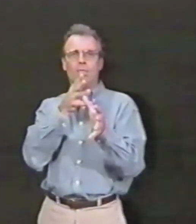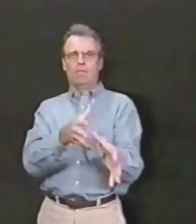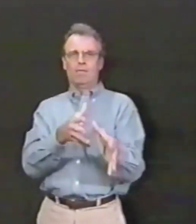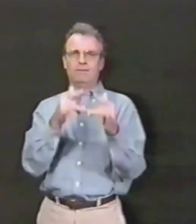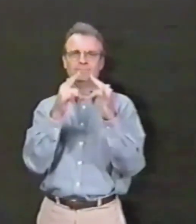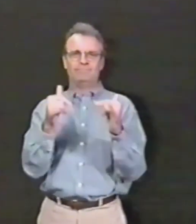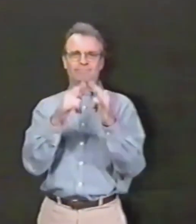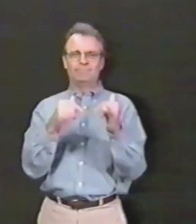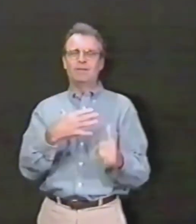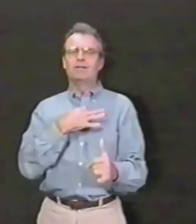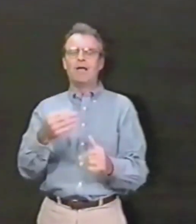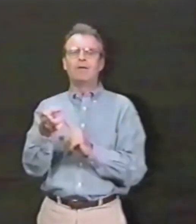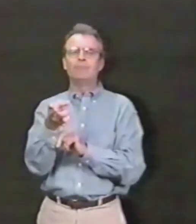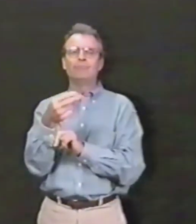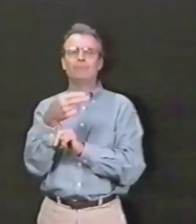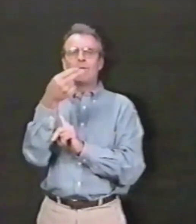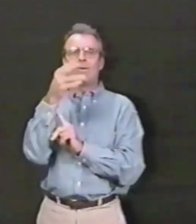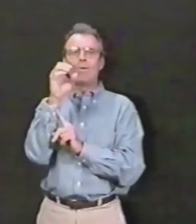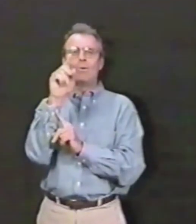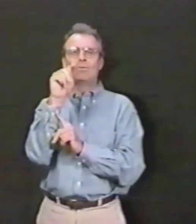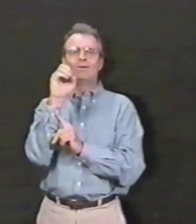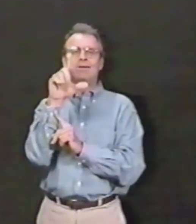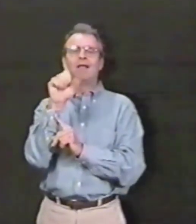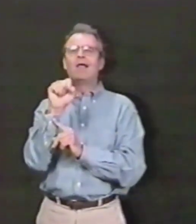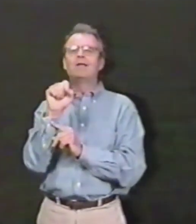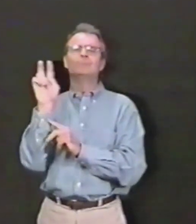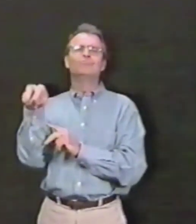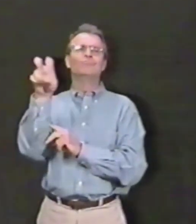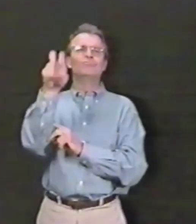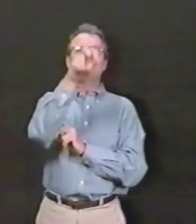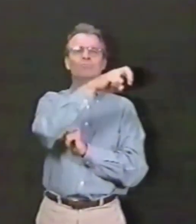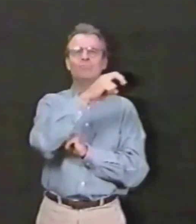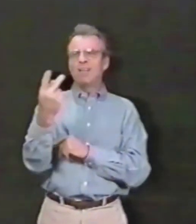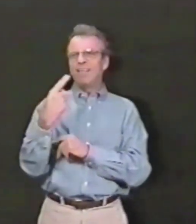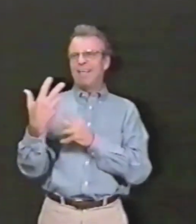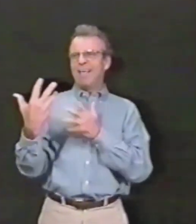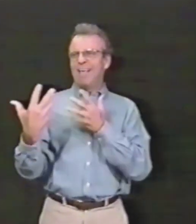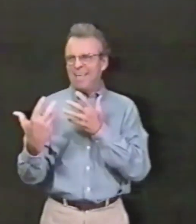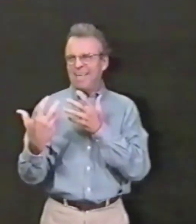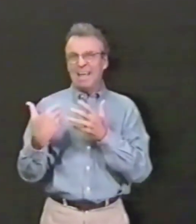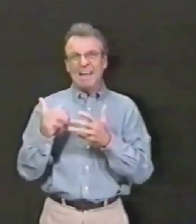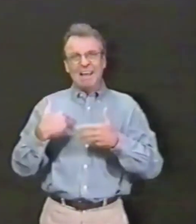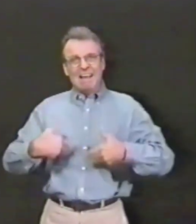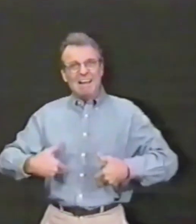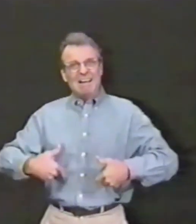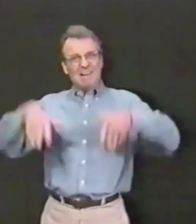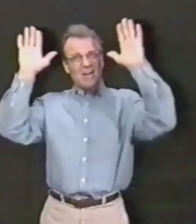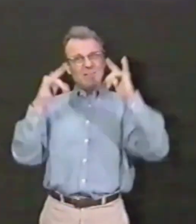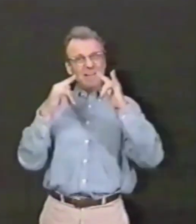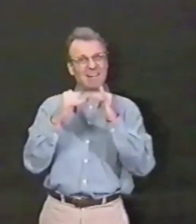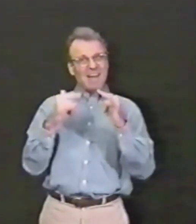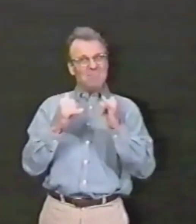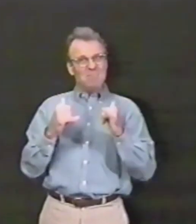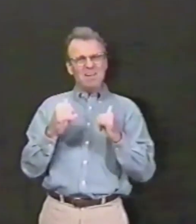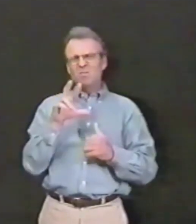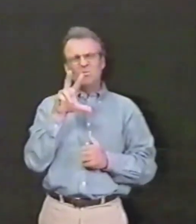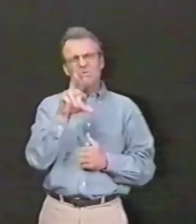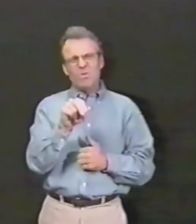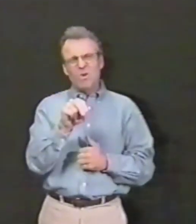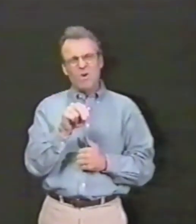My wife, Sheila, does not like camping. She prefers to stay in a hotel when we